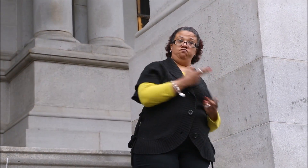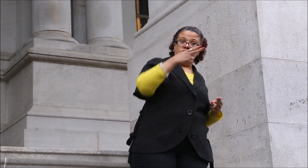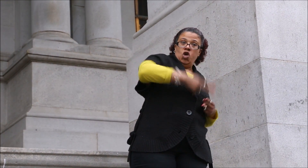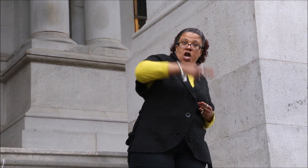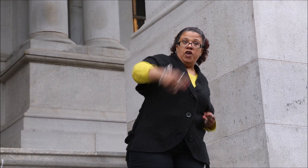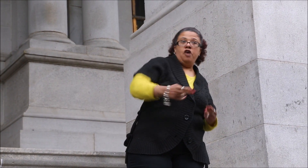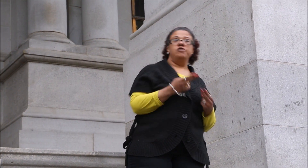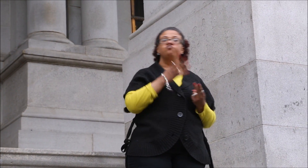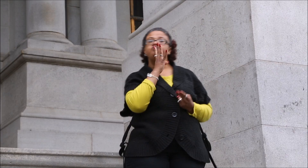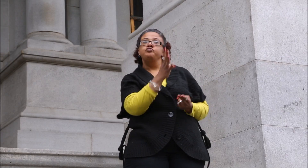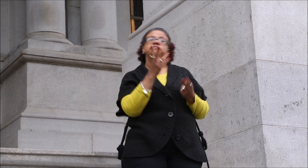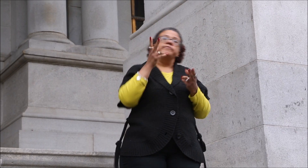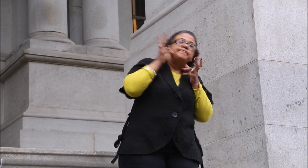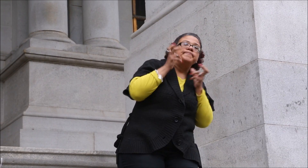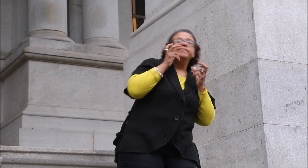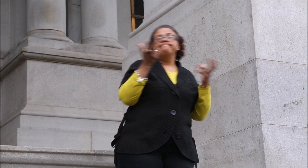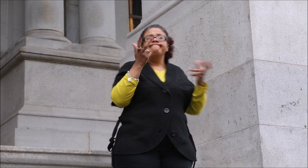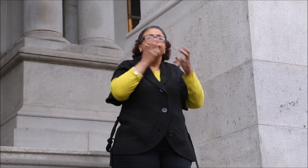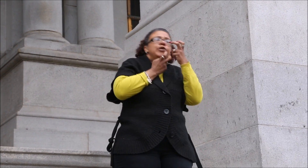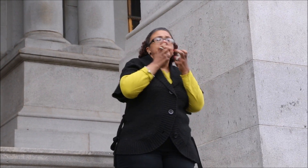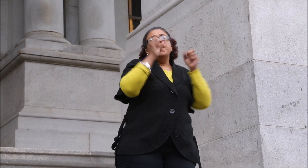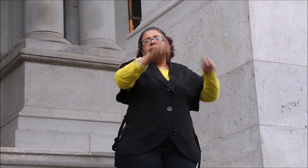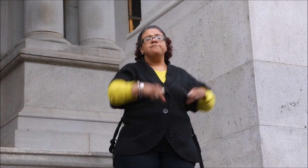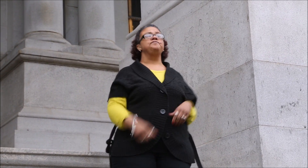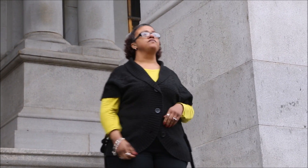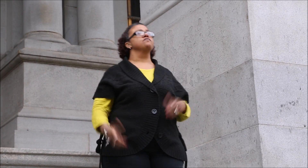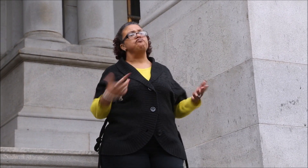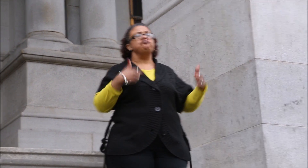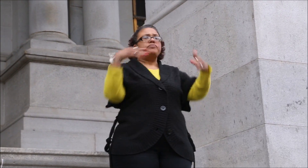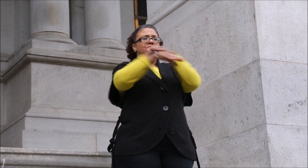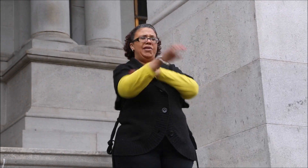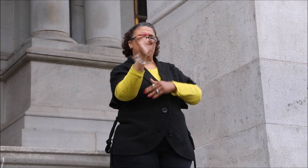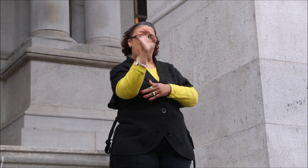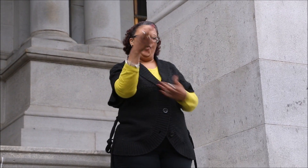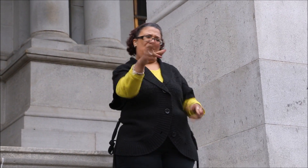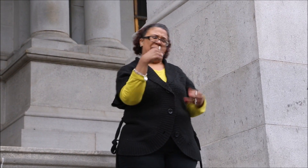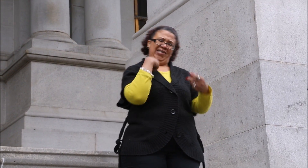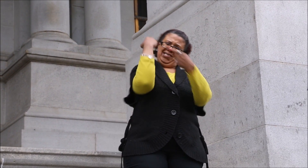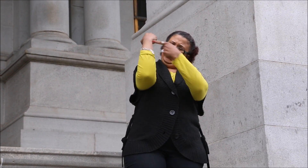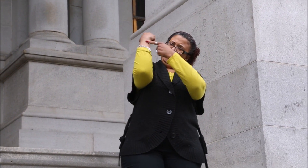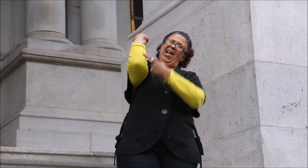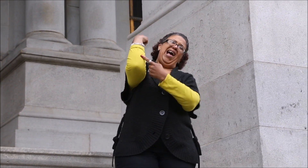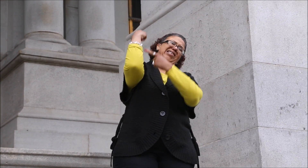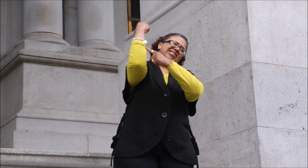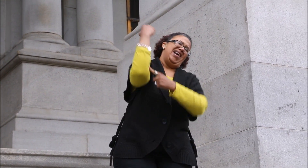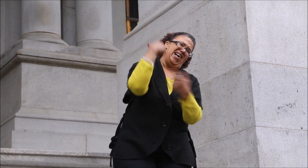might hide things from you and have barriers against you. Go ahead and fight.